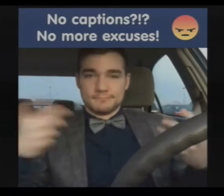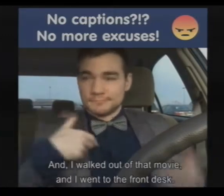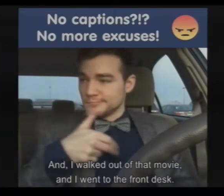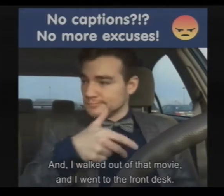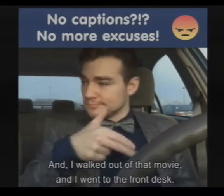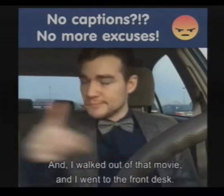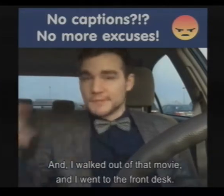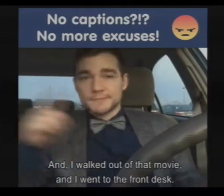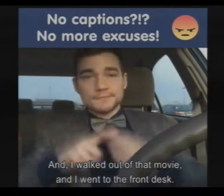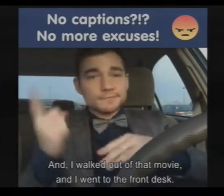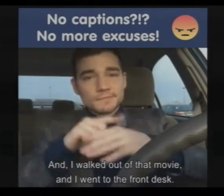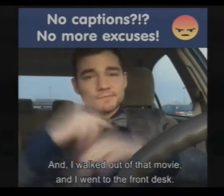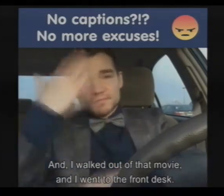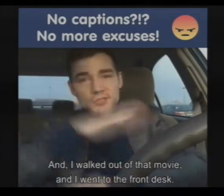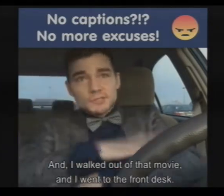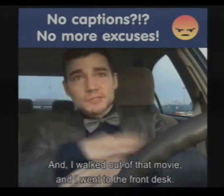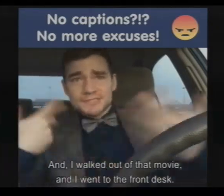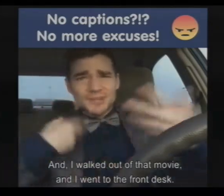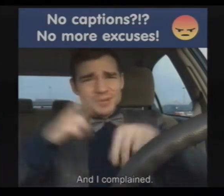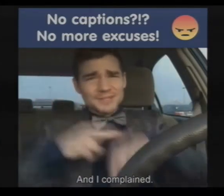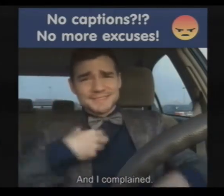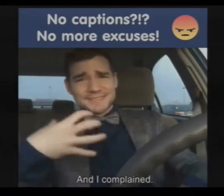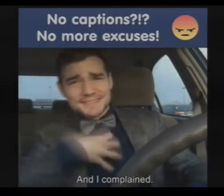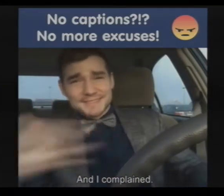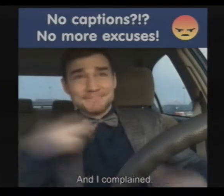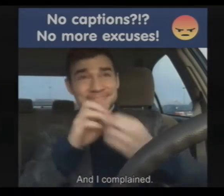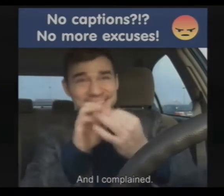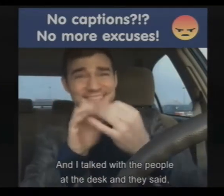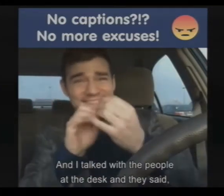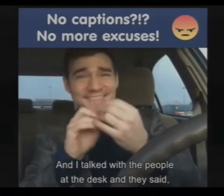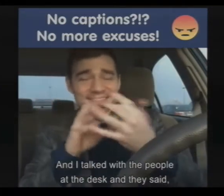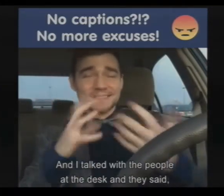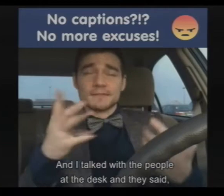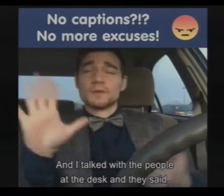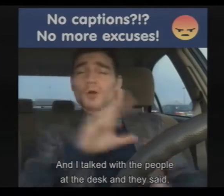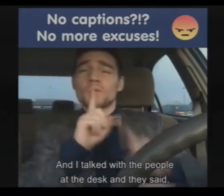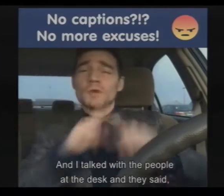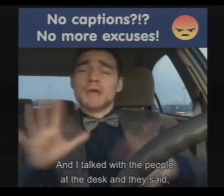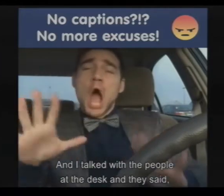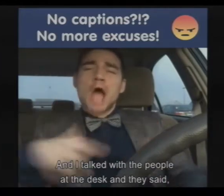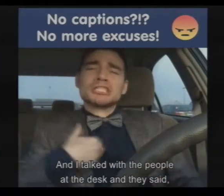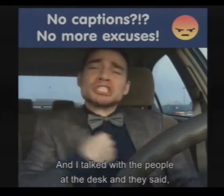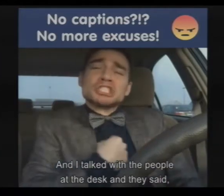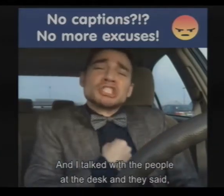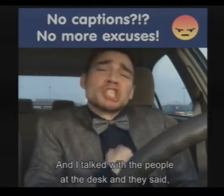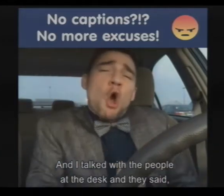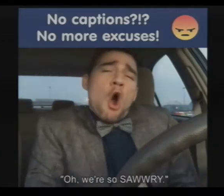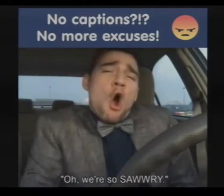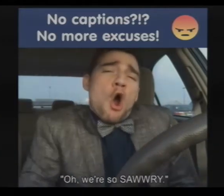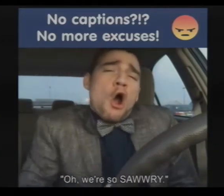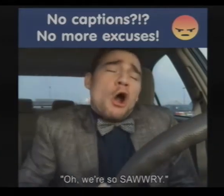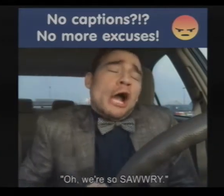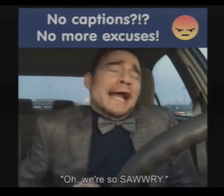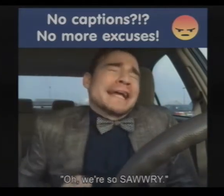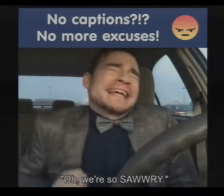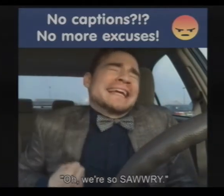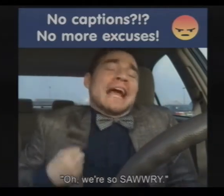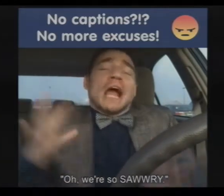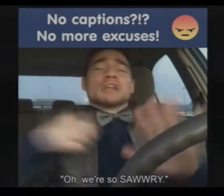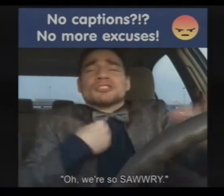I walked out of that movie and I went to the front desk and I complained, and I talked with the people at the desk, and they said, oh, we're so sorry.